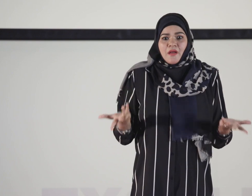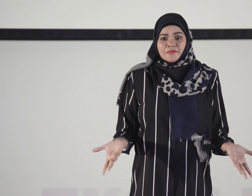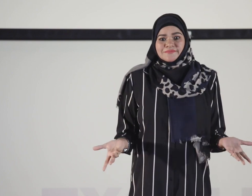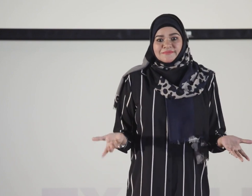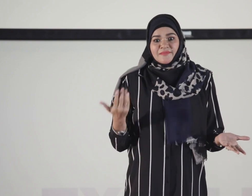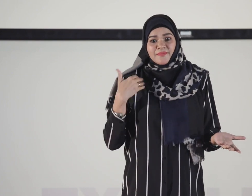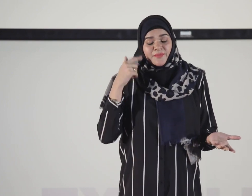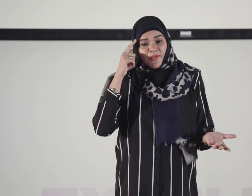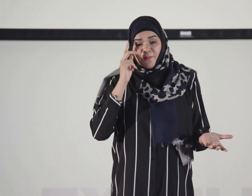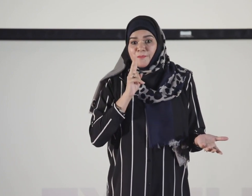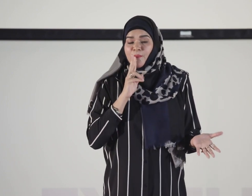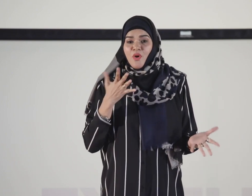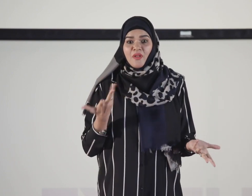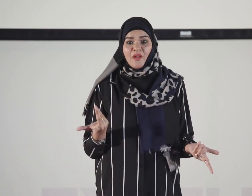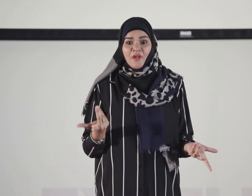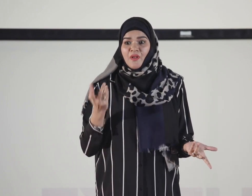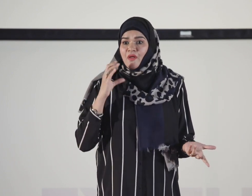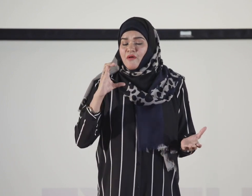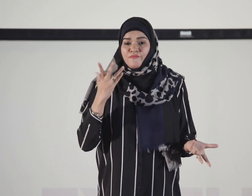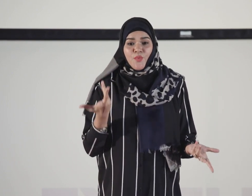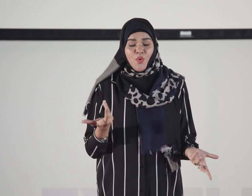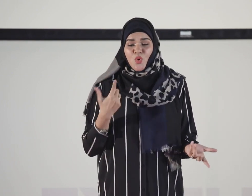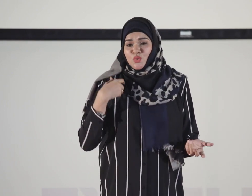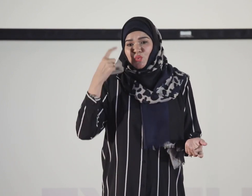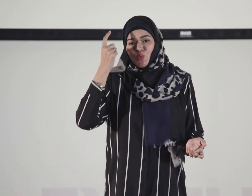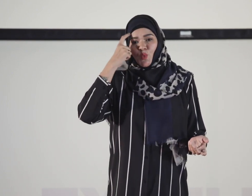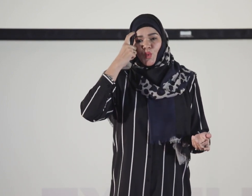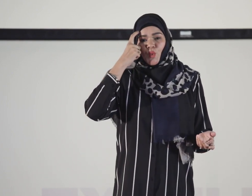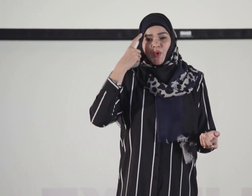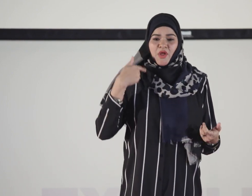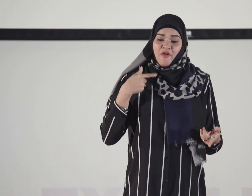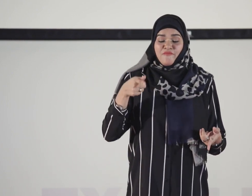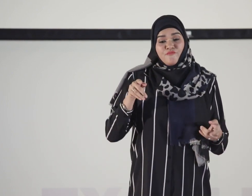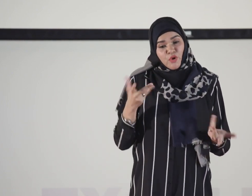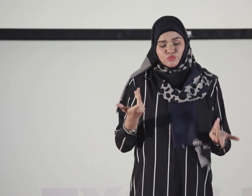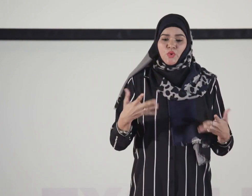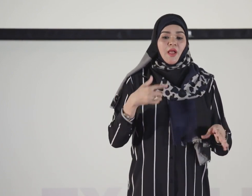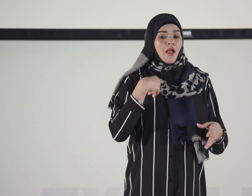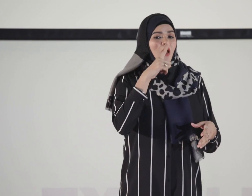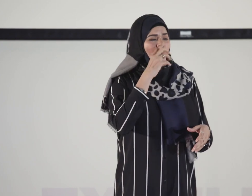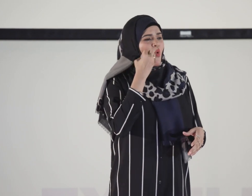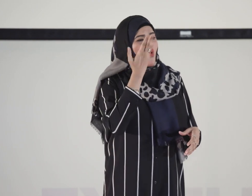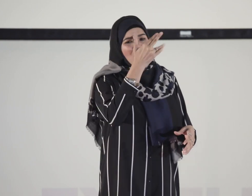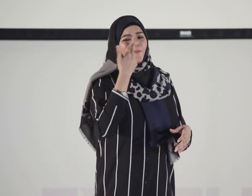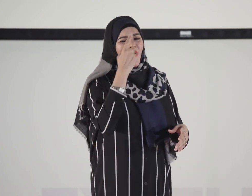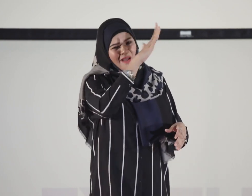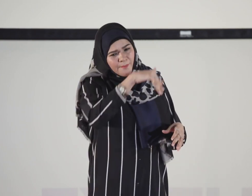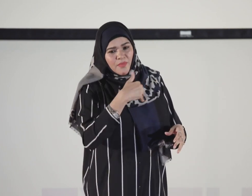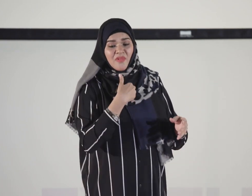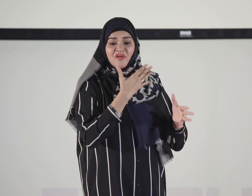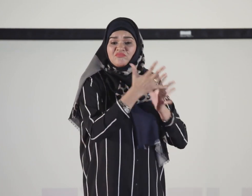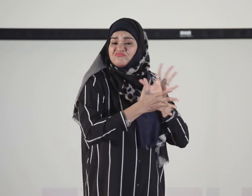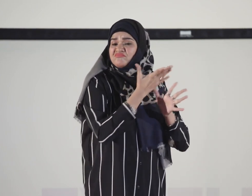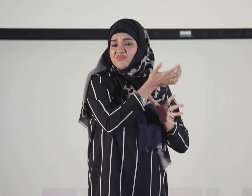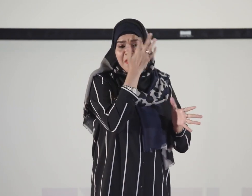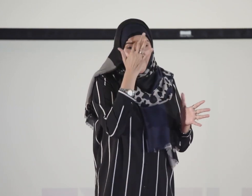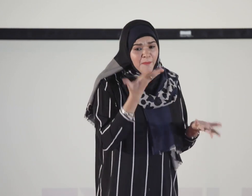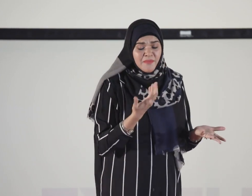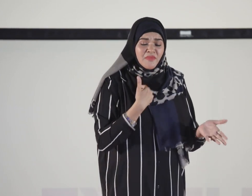hearing staff members. I never realized that it's gonna be that difficult. I then decided to train my